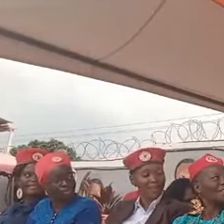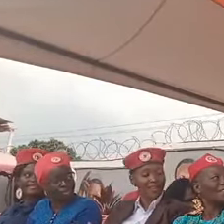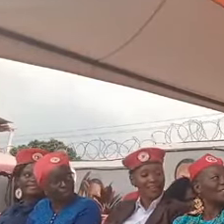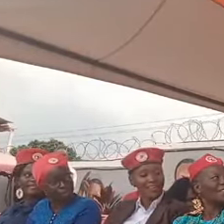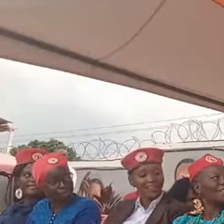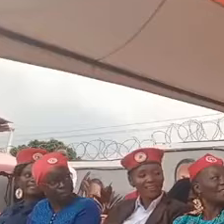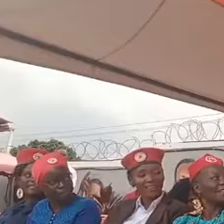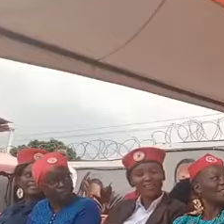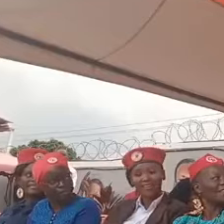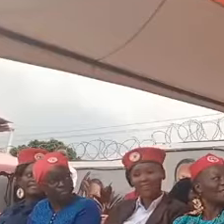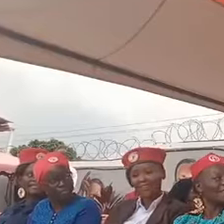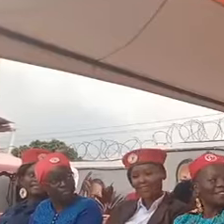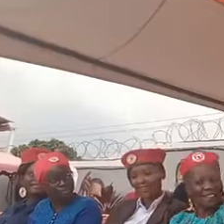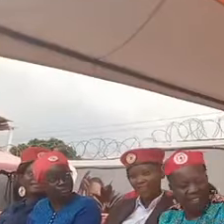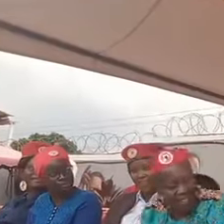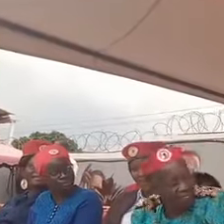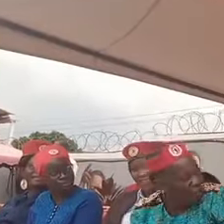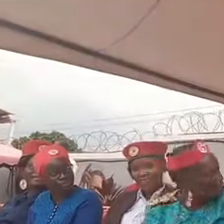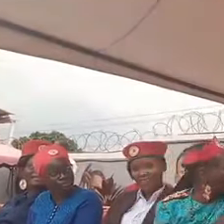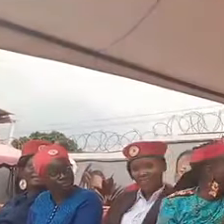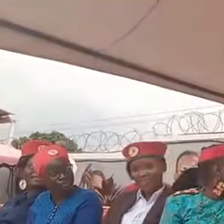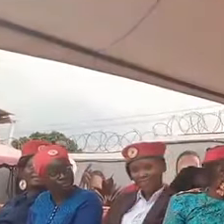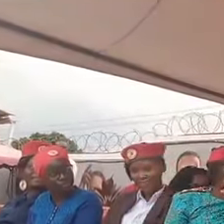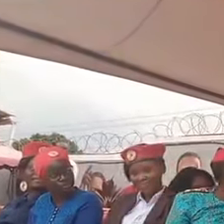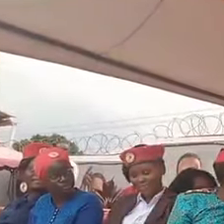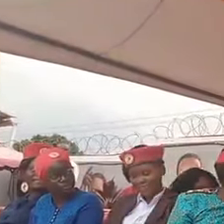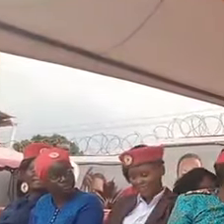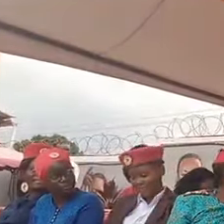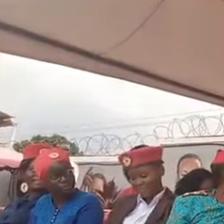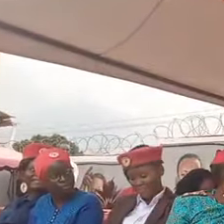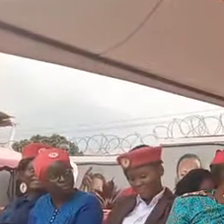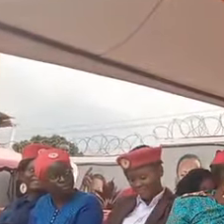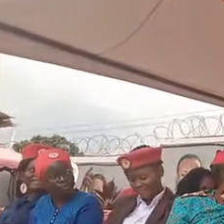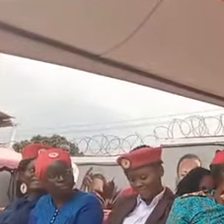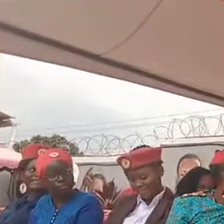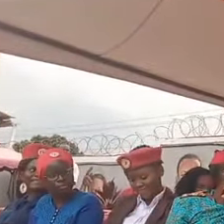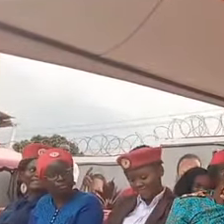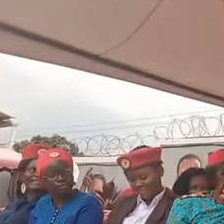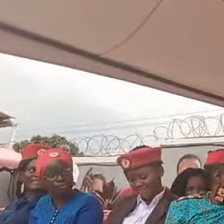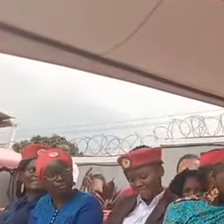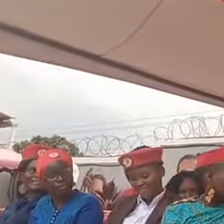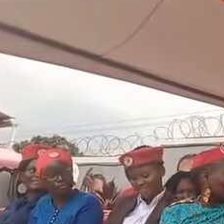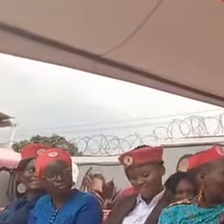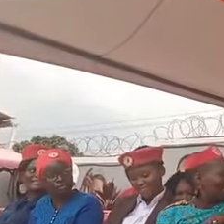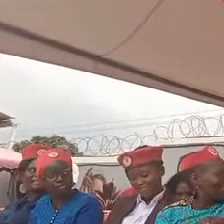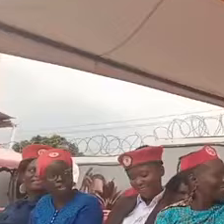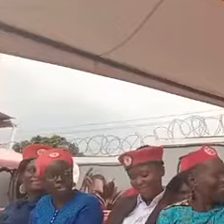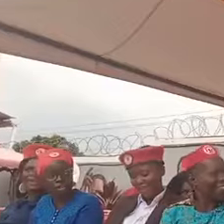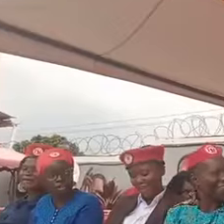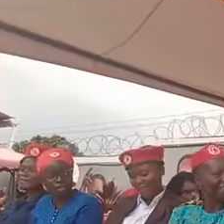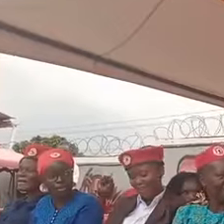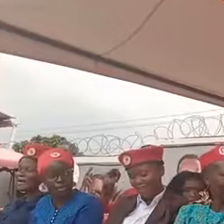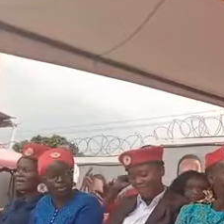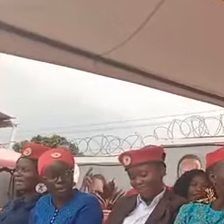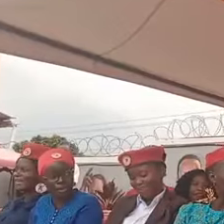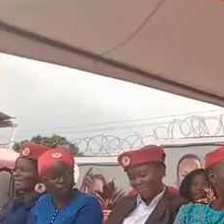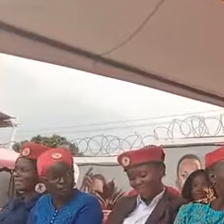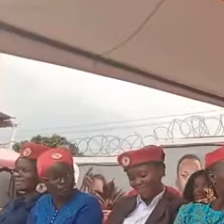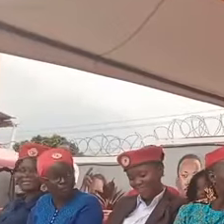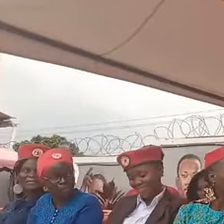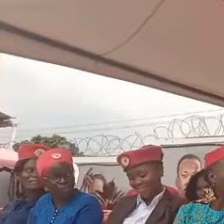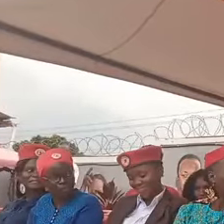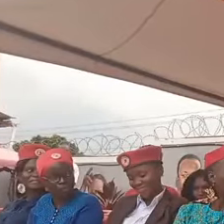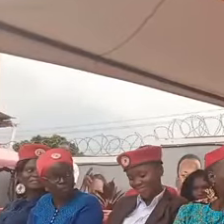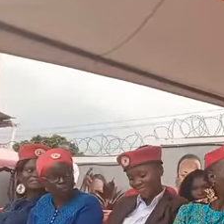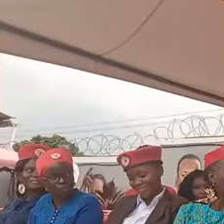so happy to be here. And I know women of Mbale, we are like this, people power. Our power. Yeah, I'm the